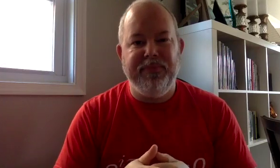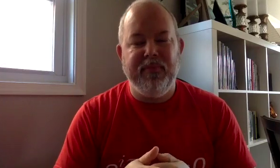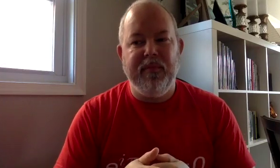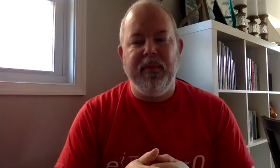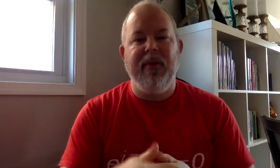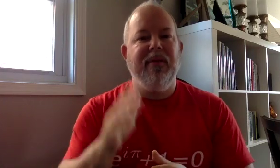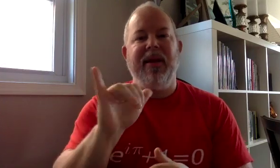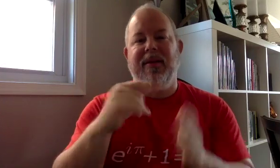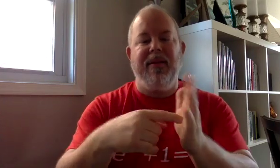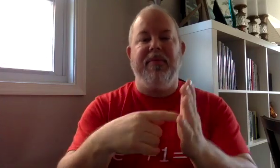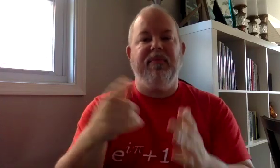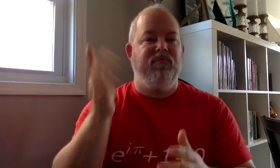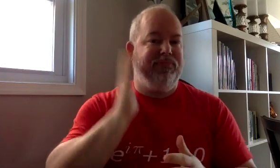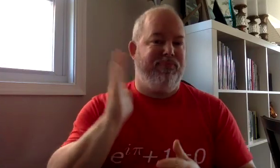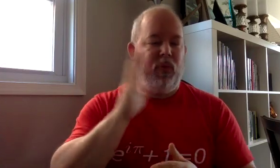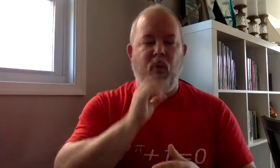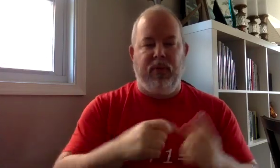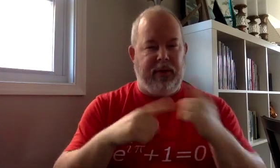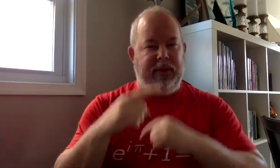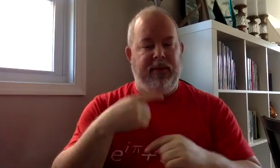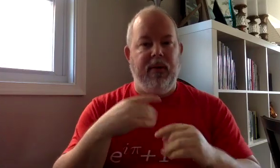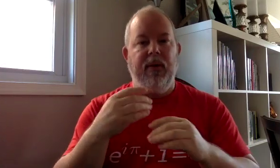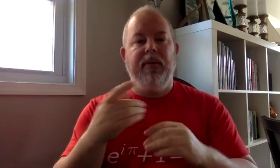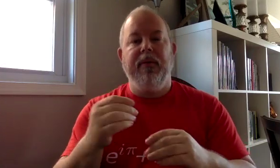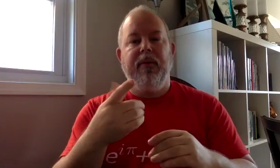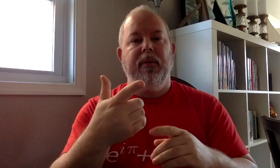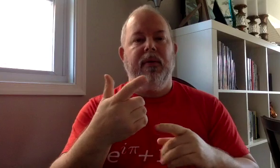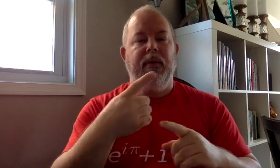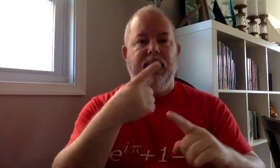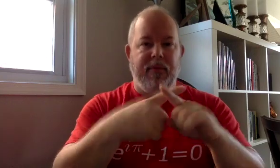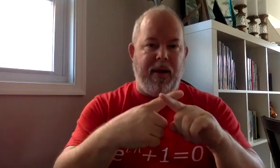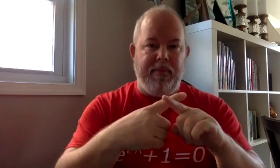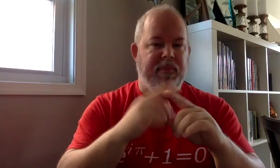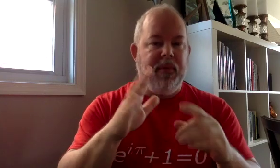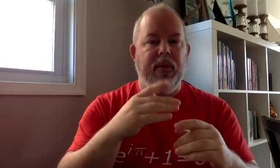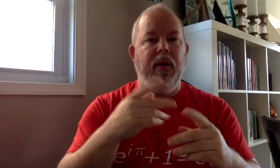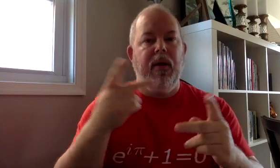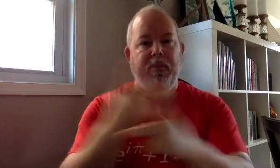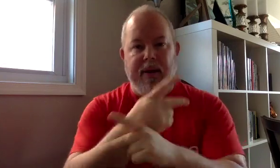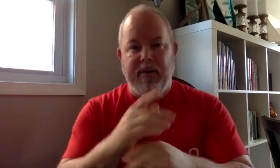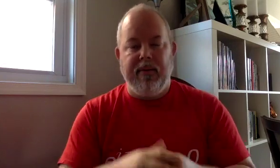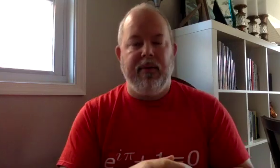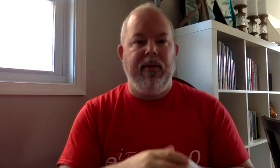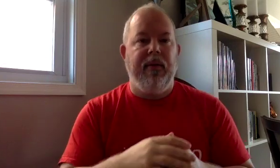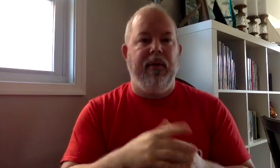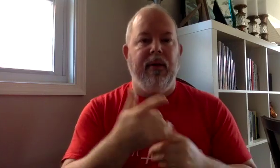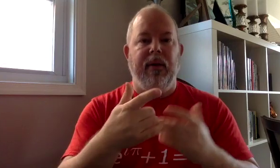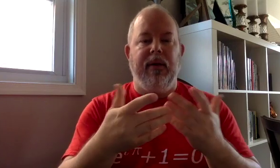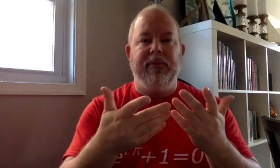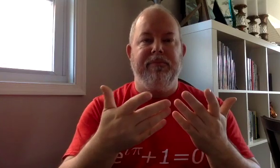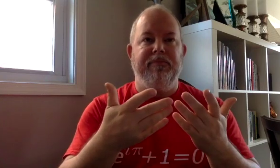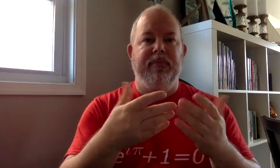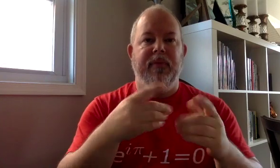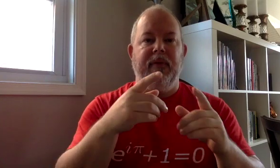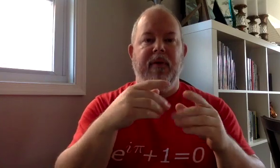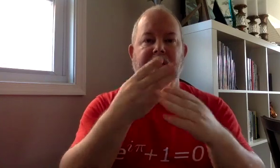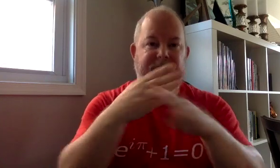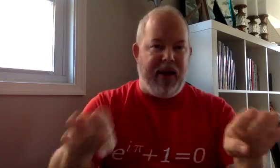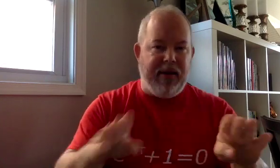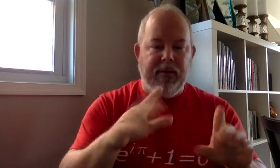other problems that these people were lying about. Now they're lying about something new. It's the same people with new accounts. You just have to keep maintenance on this